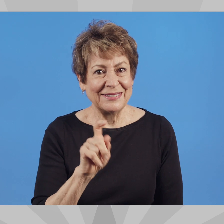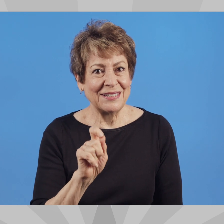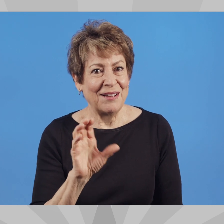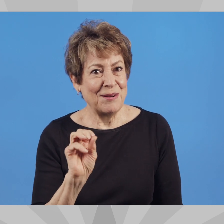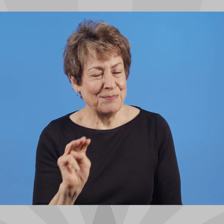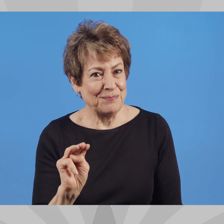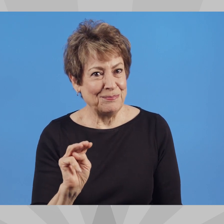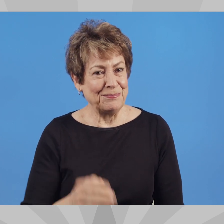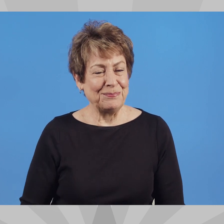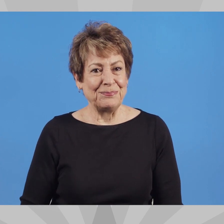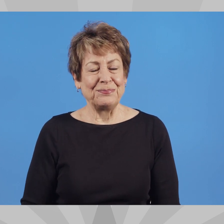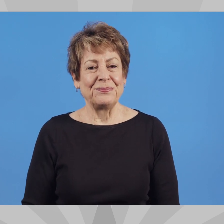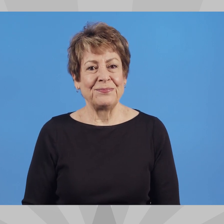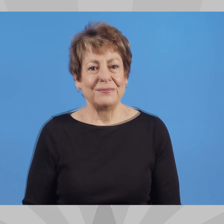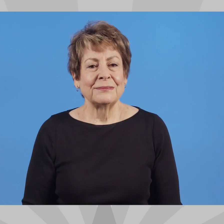www.josephchaplik.com.